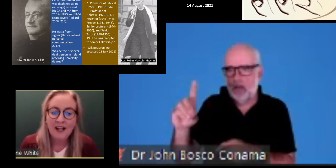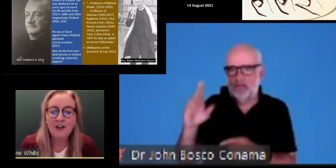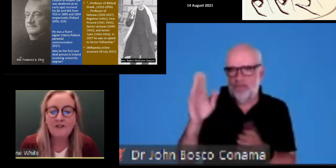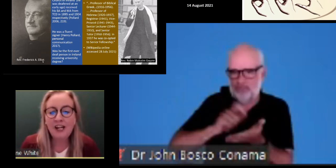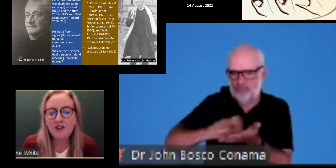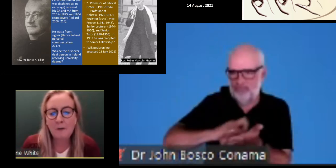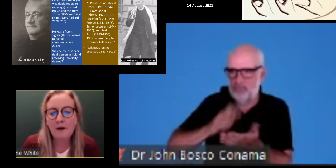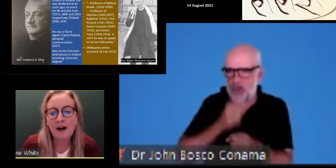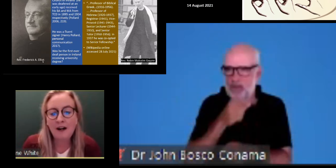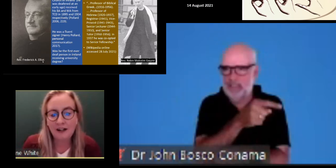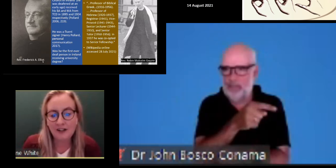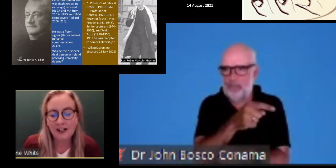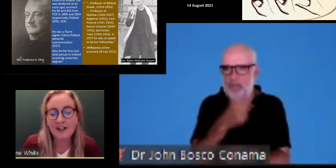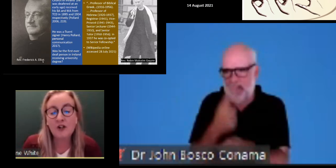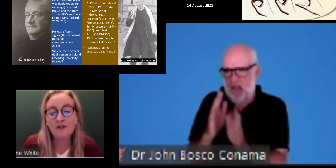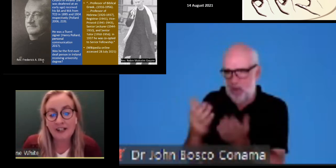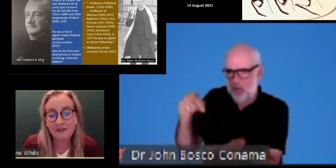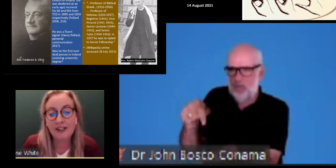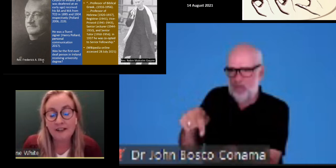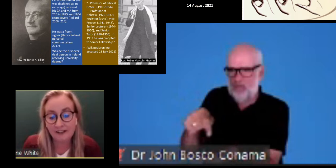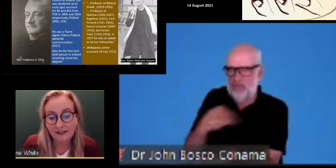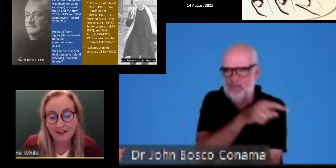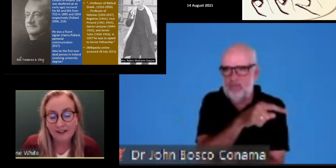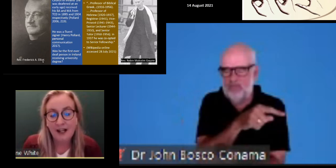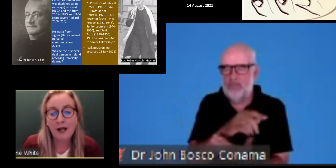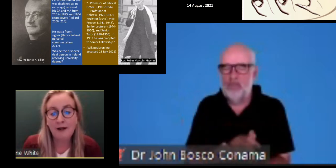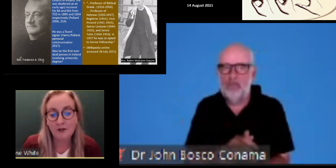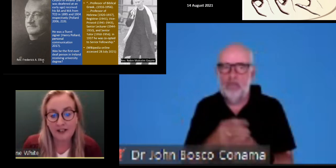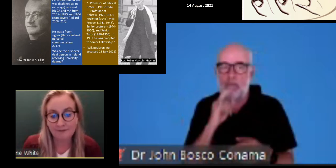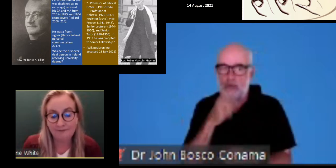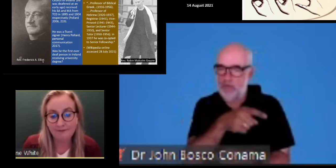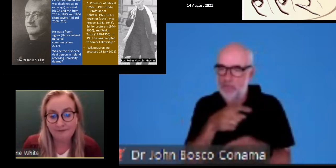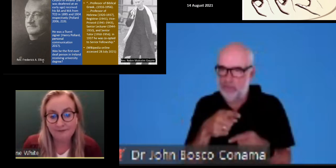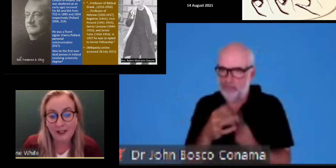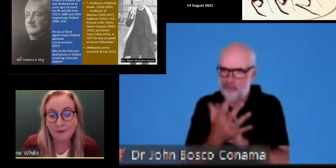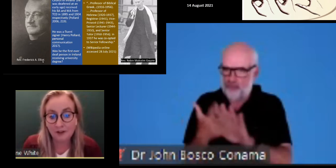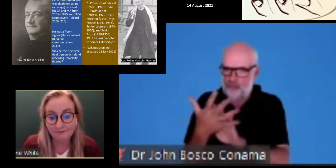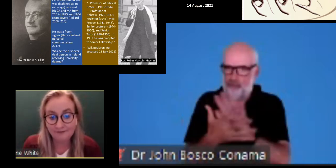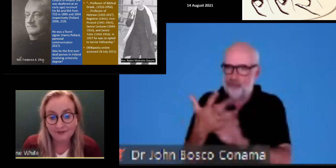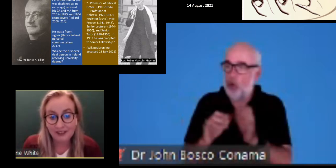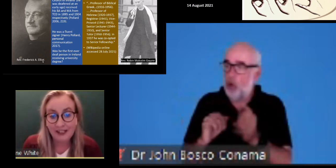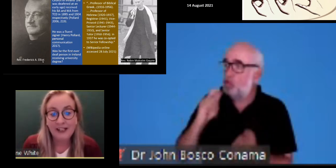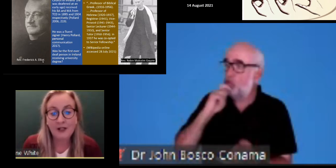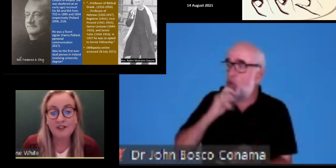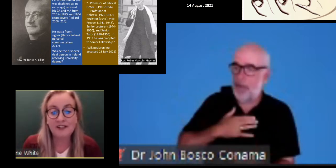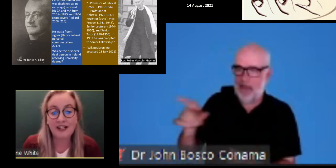and Rachel Pollard has already written about him in a book. He was a sign